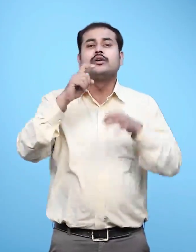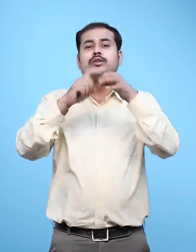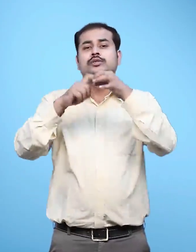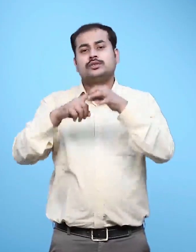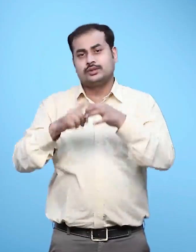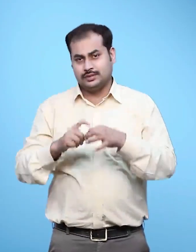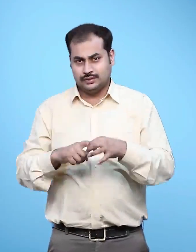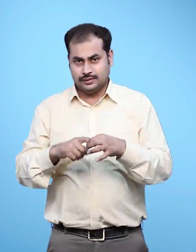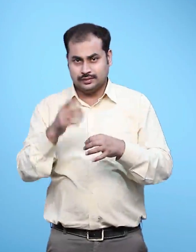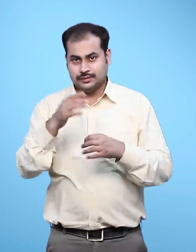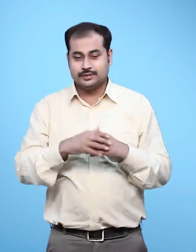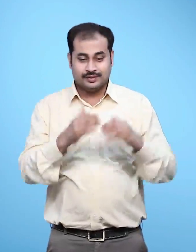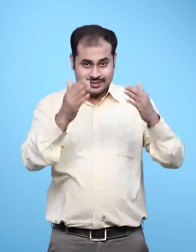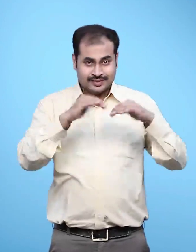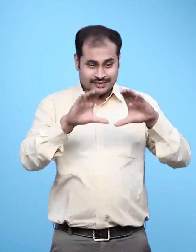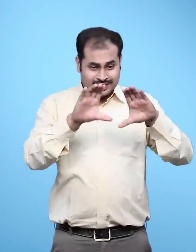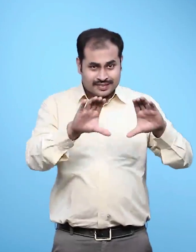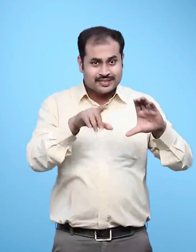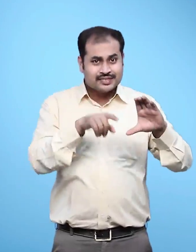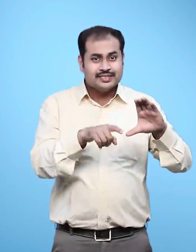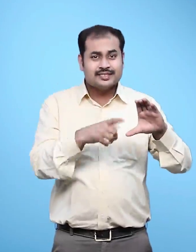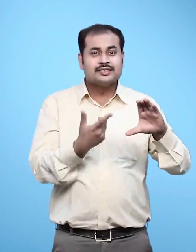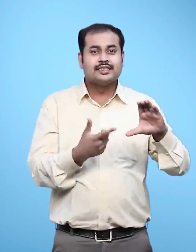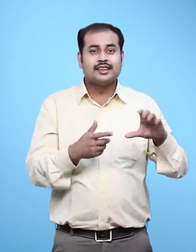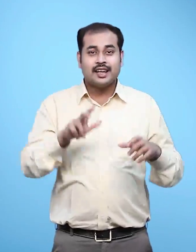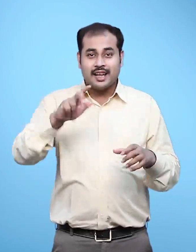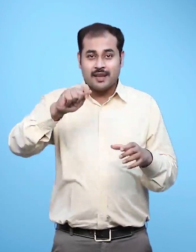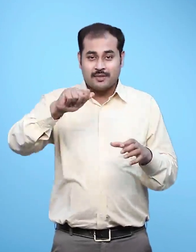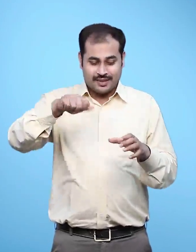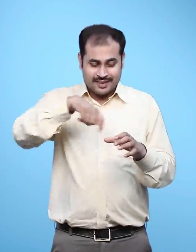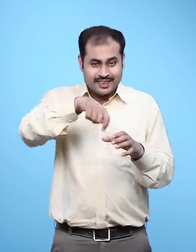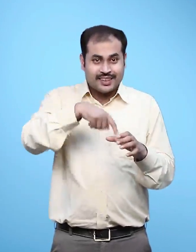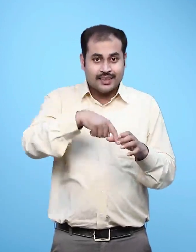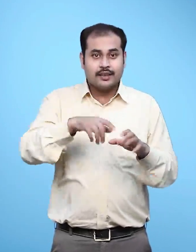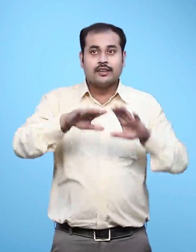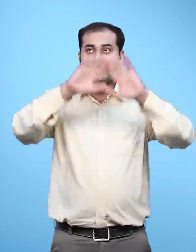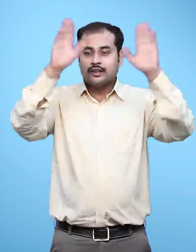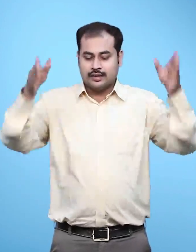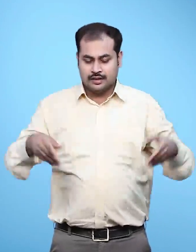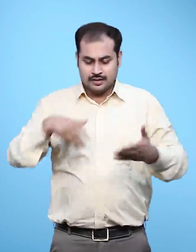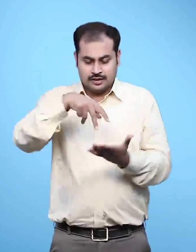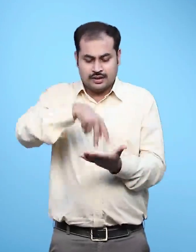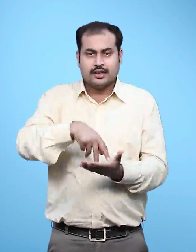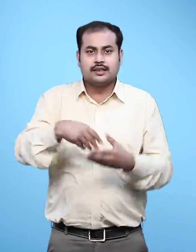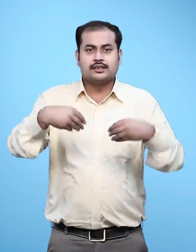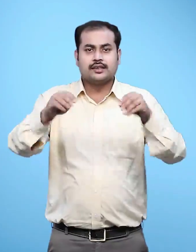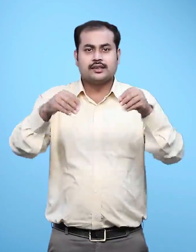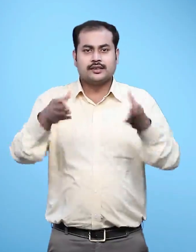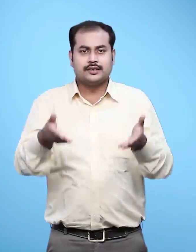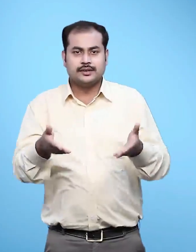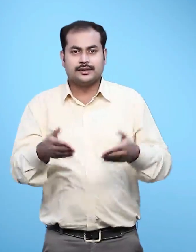questions related to lemon drink. Part 2 describes the lemon drink stall at a village fair.